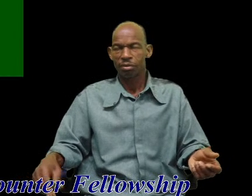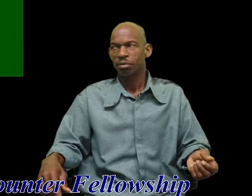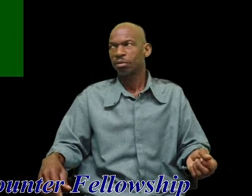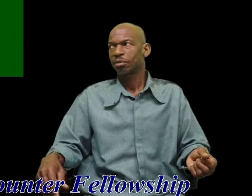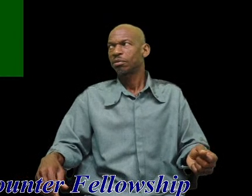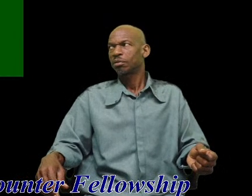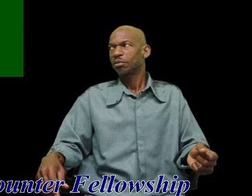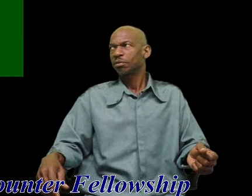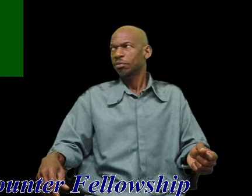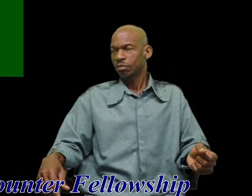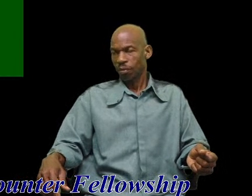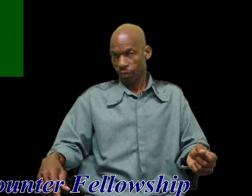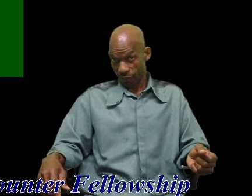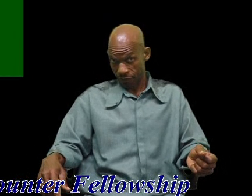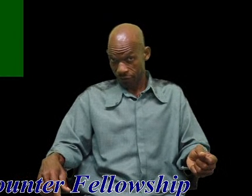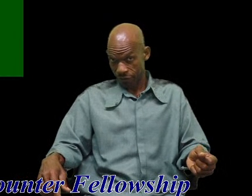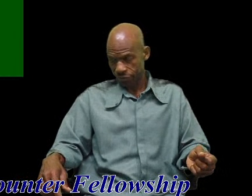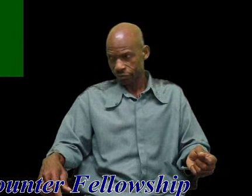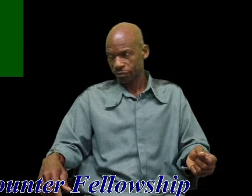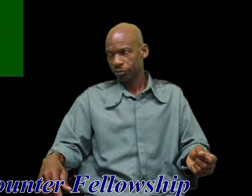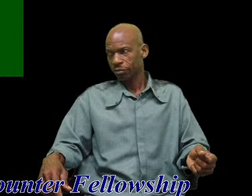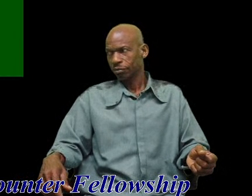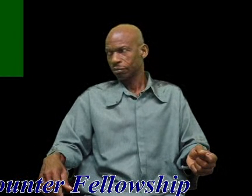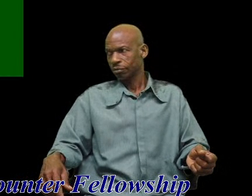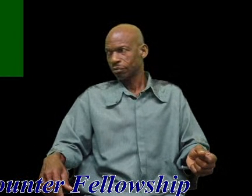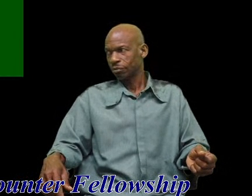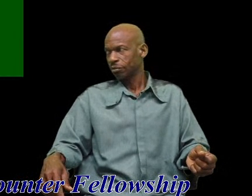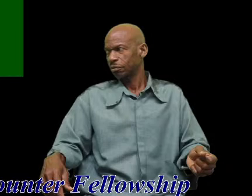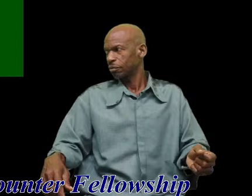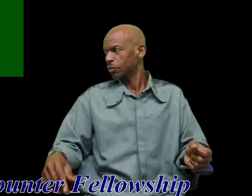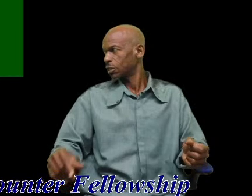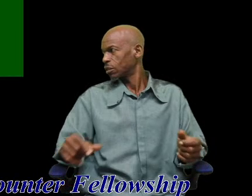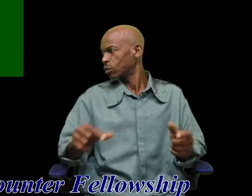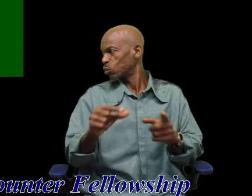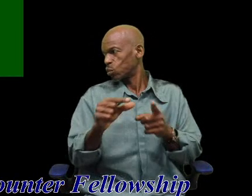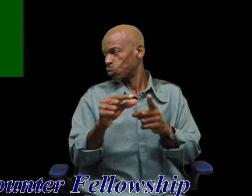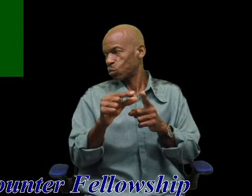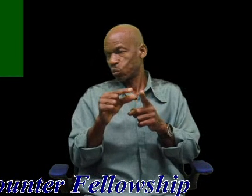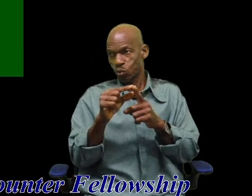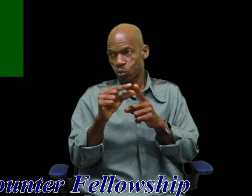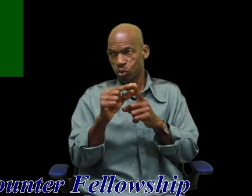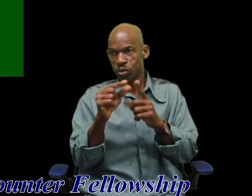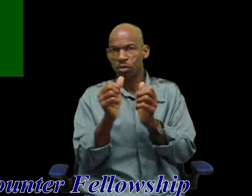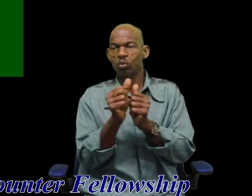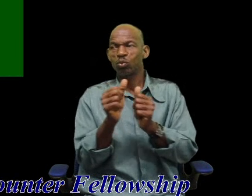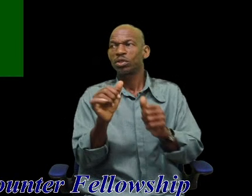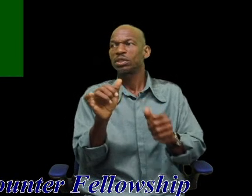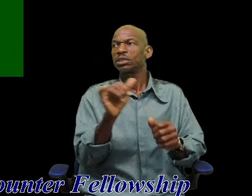Words that have the same meaning. Words that have the same meaning.